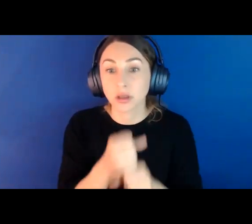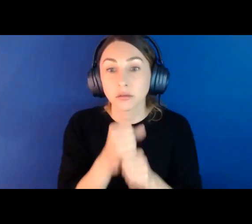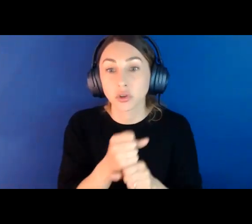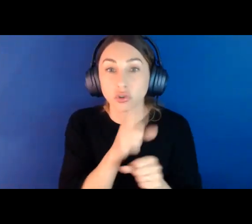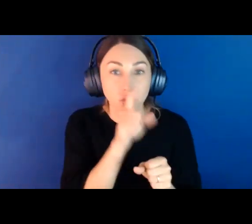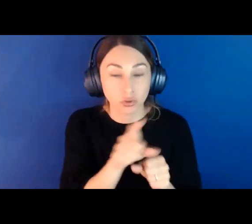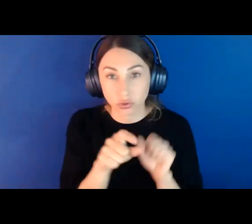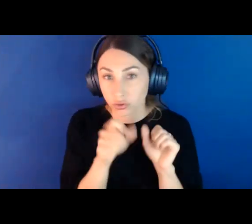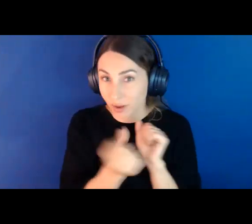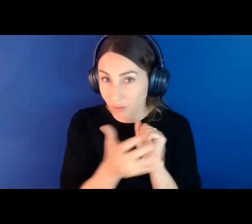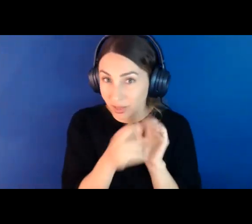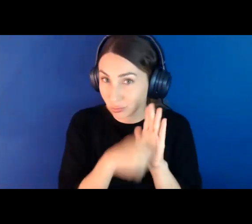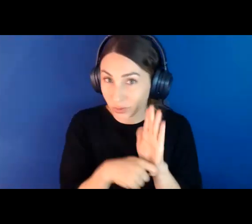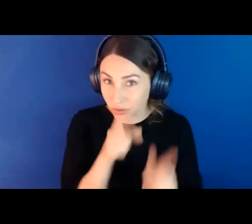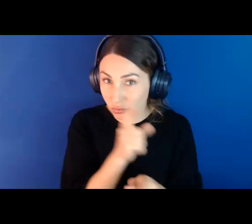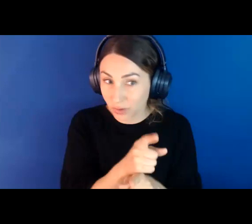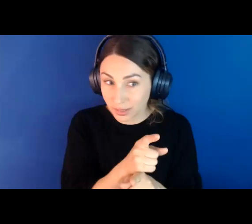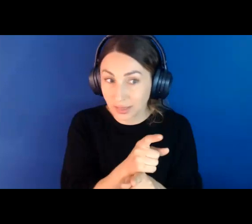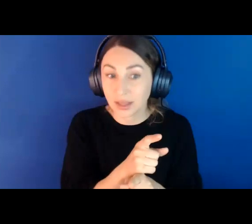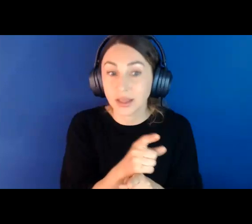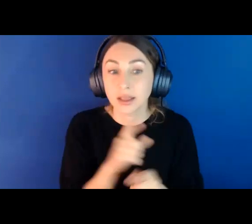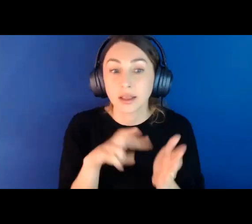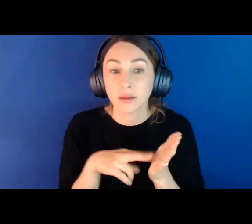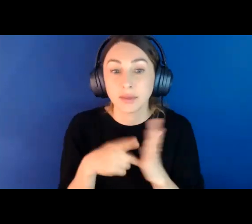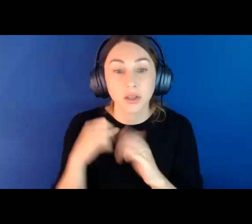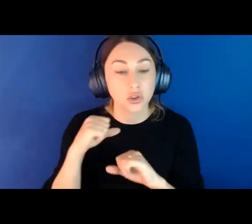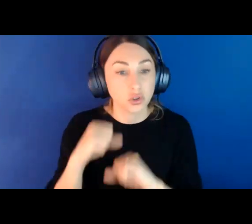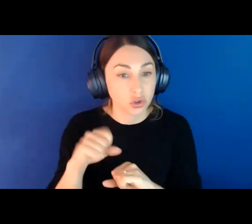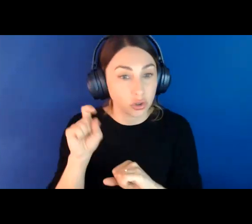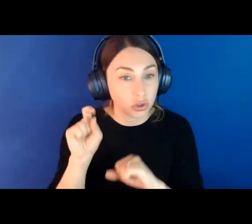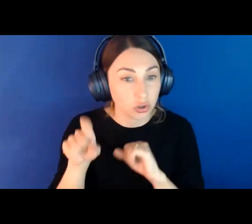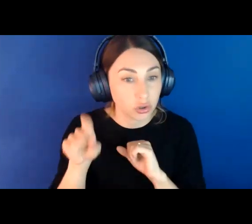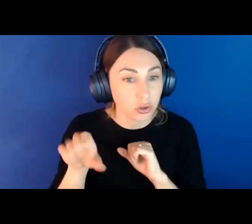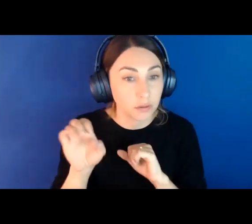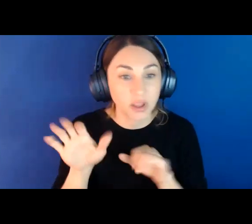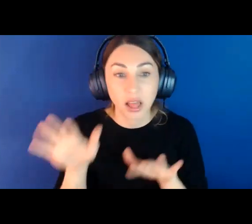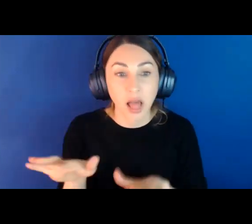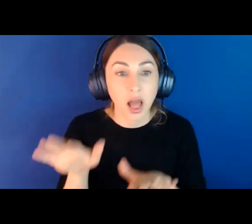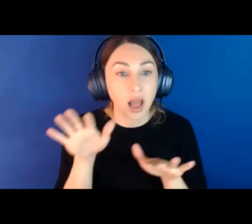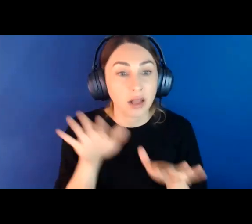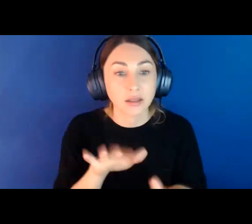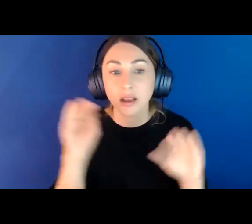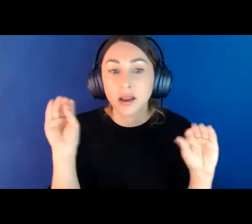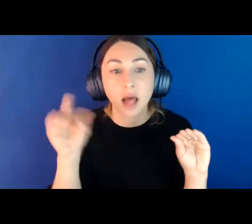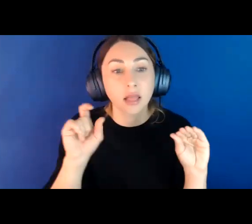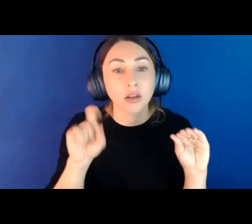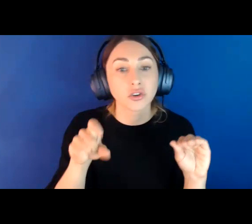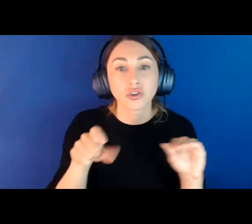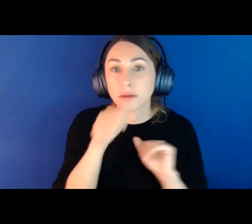correctly, then security should actually be lax. Nothing should have a password on